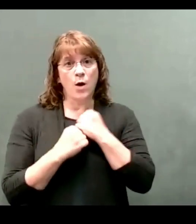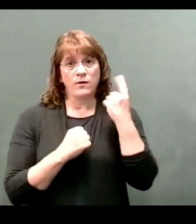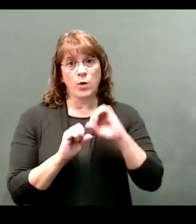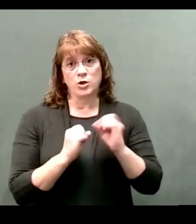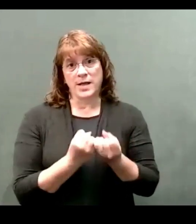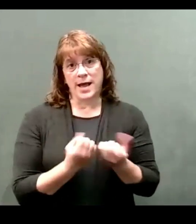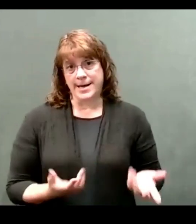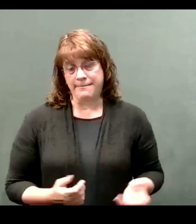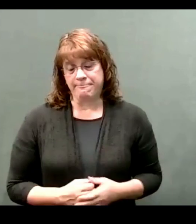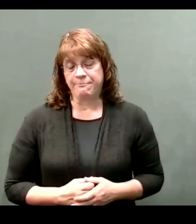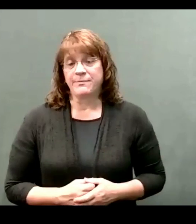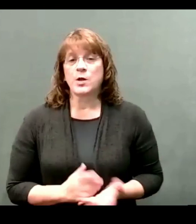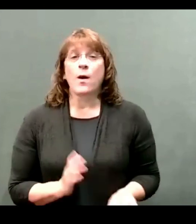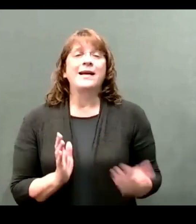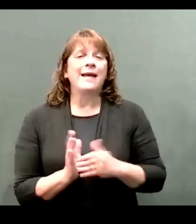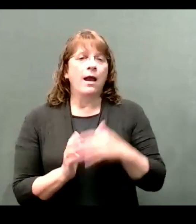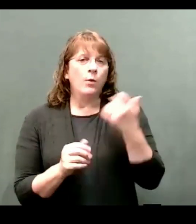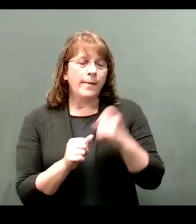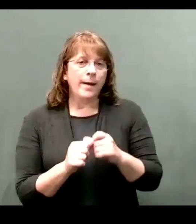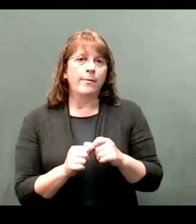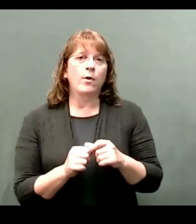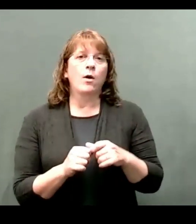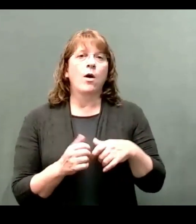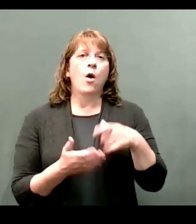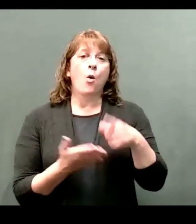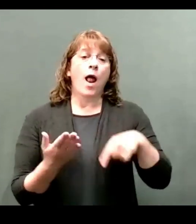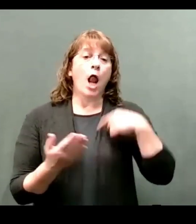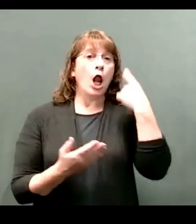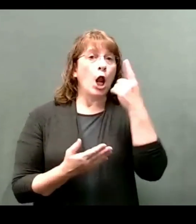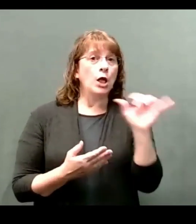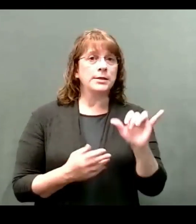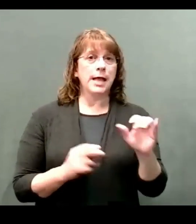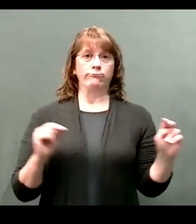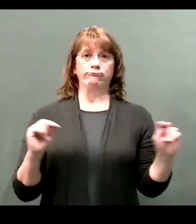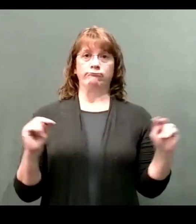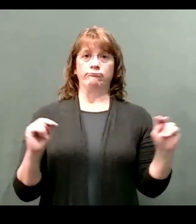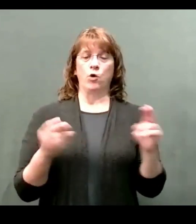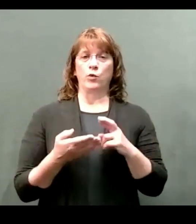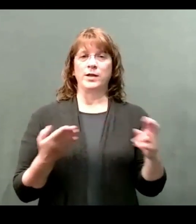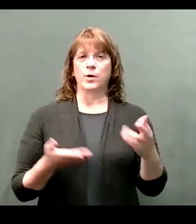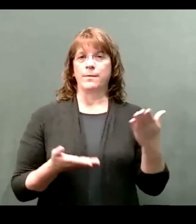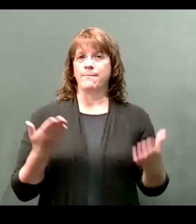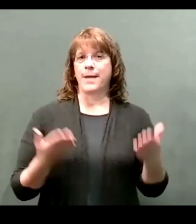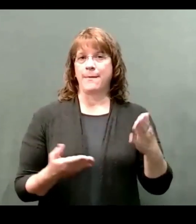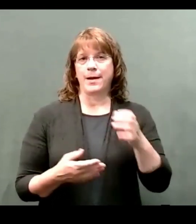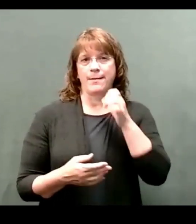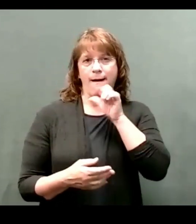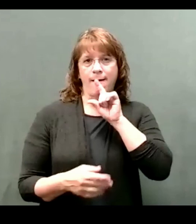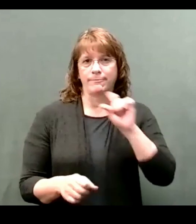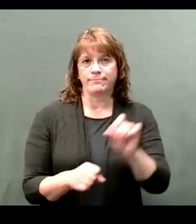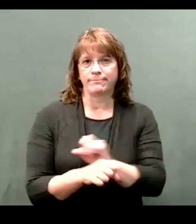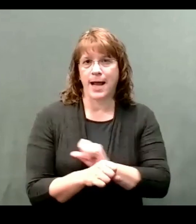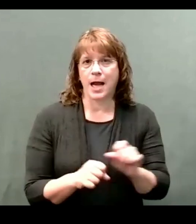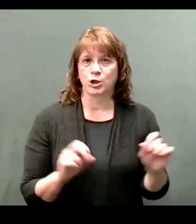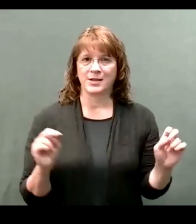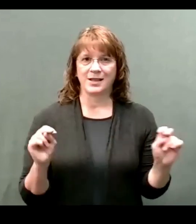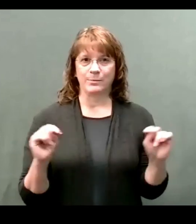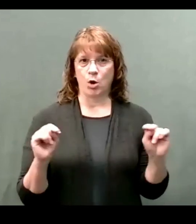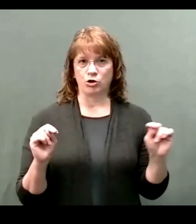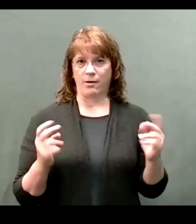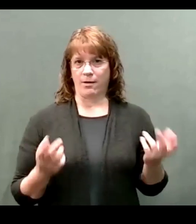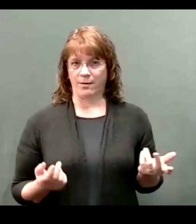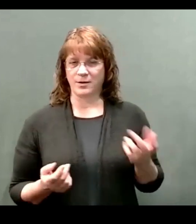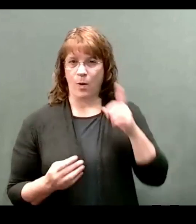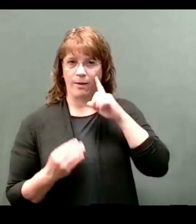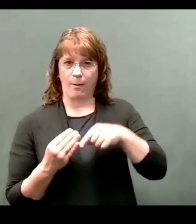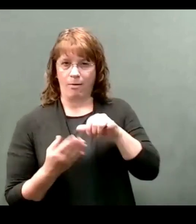our society. And so again, just remember that what seems like an impartial resource may not actually be quite so impartial, and